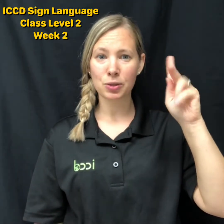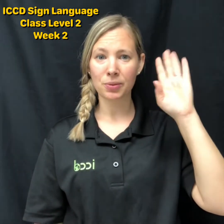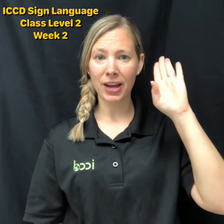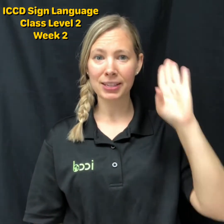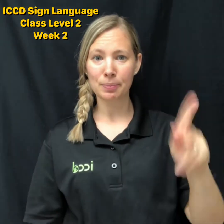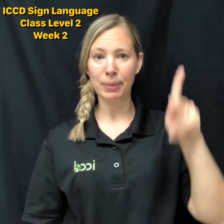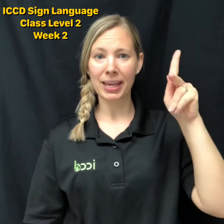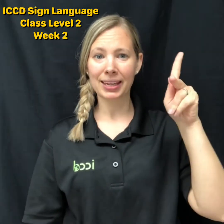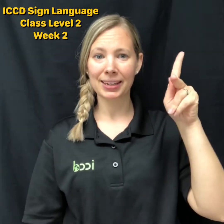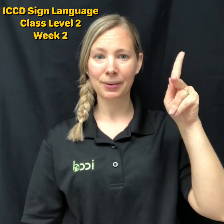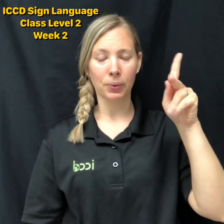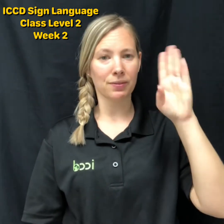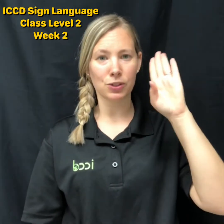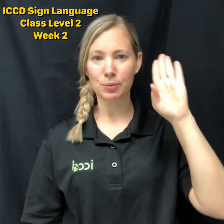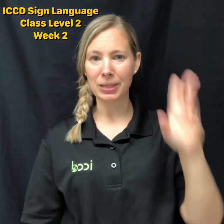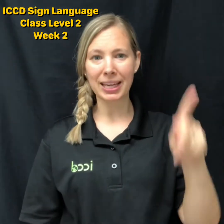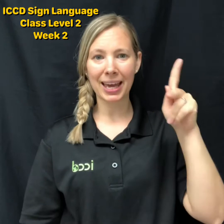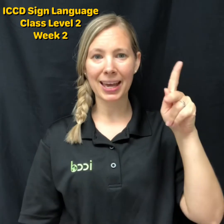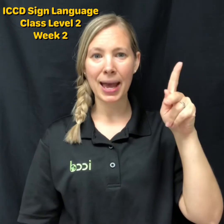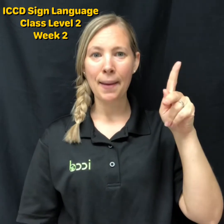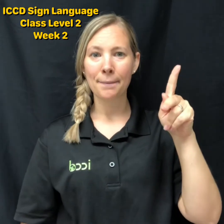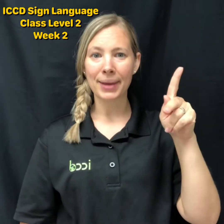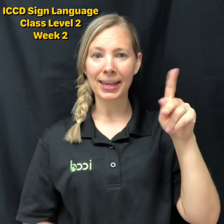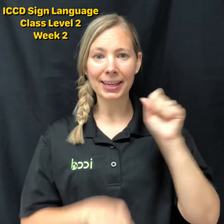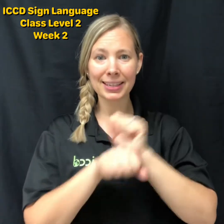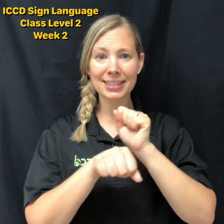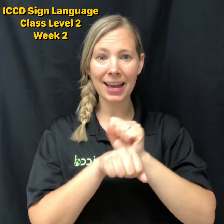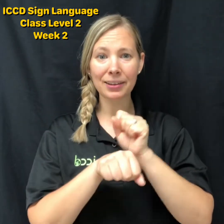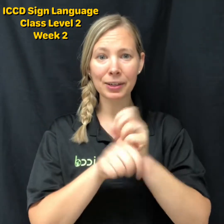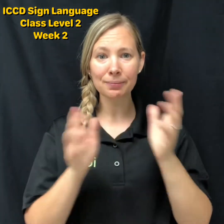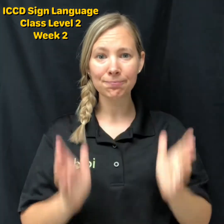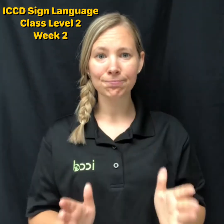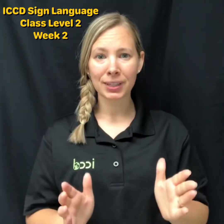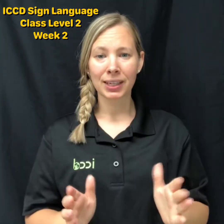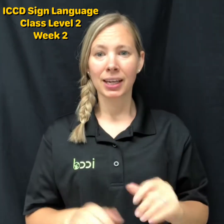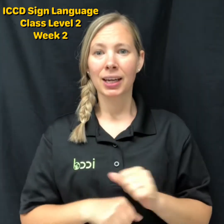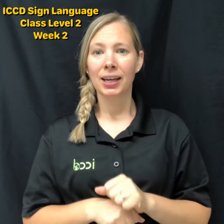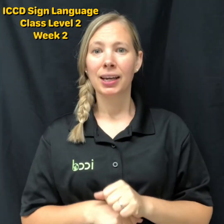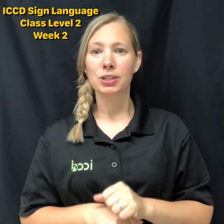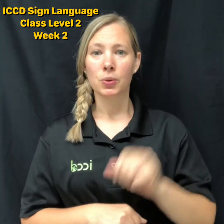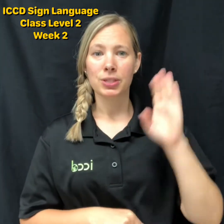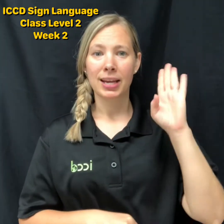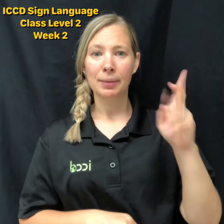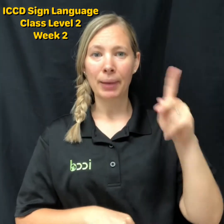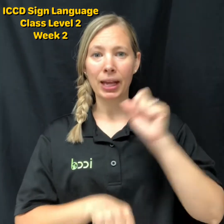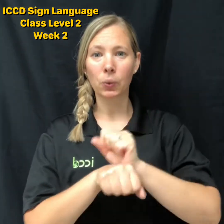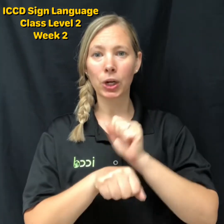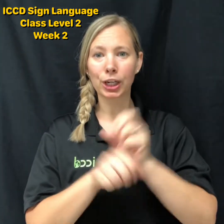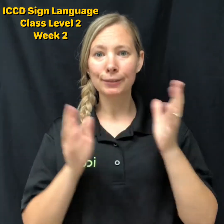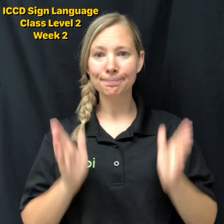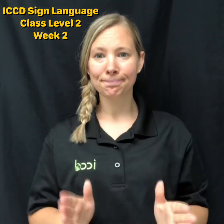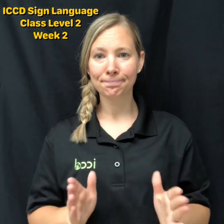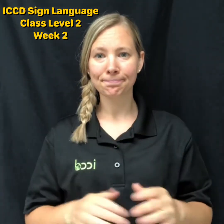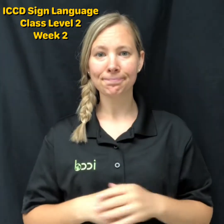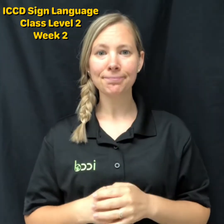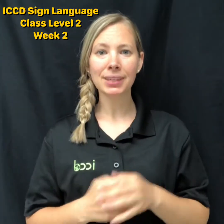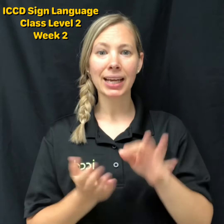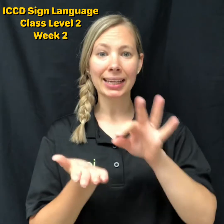fast, bank, or even just B-K, bank teller. So we're signing bank worker.